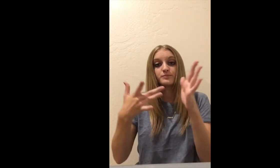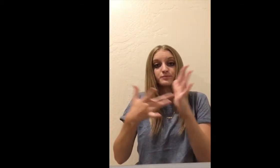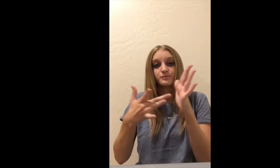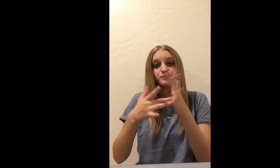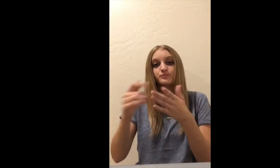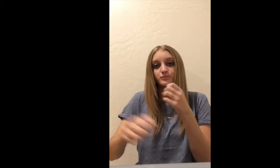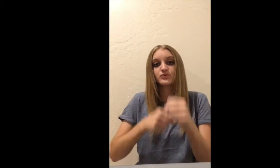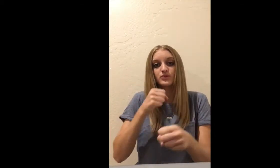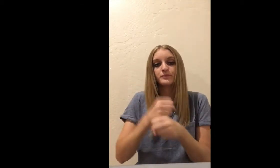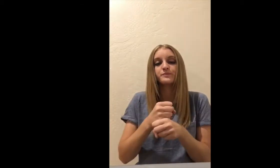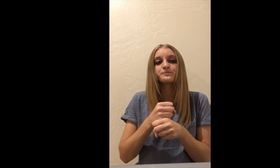sophomore year.